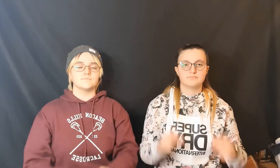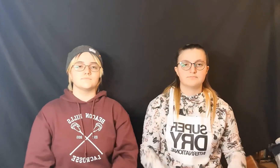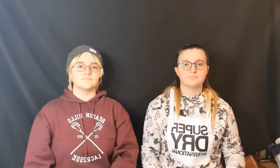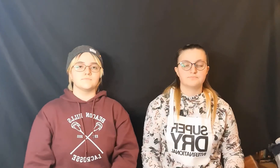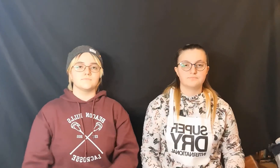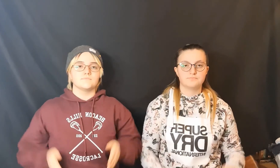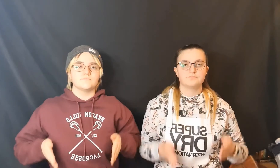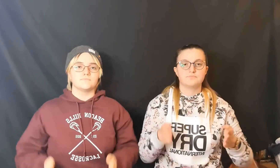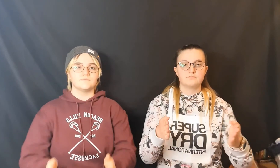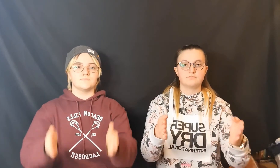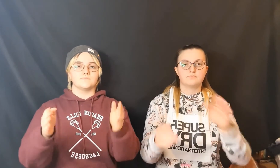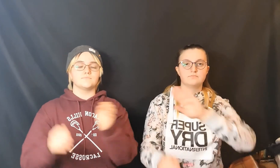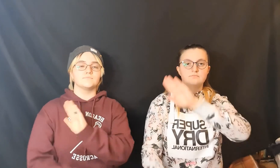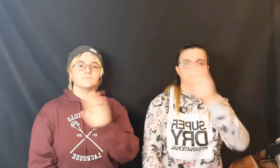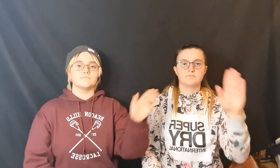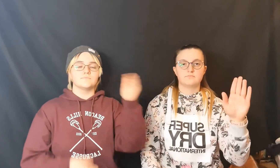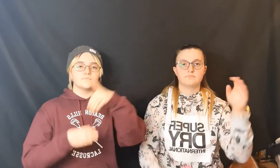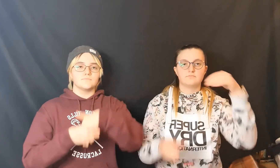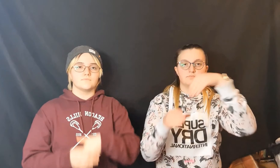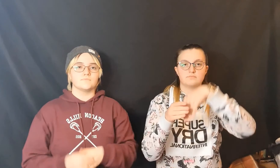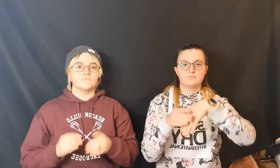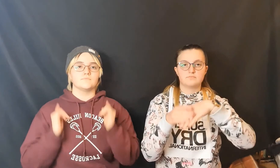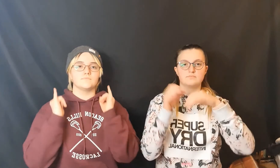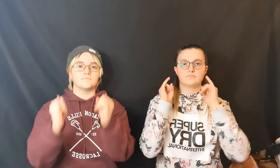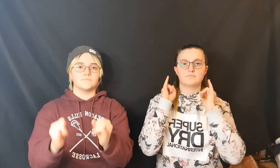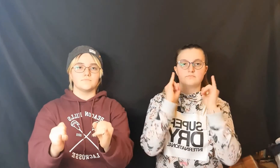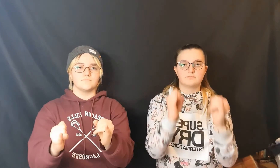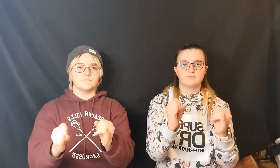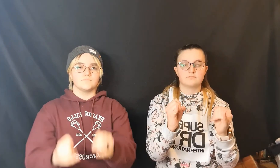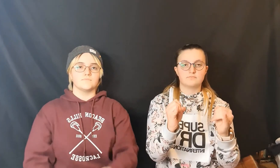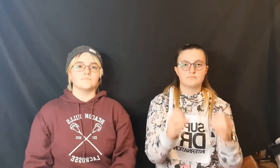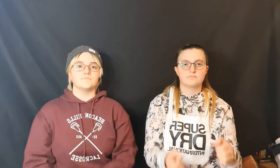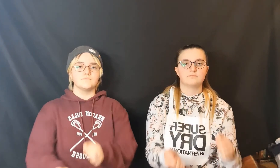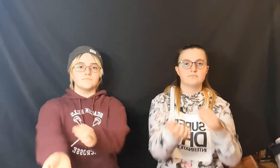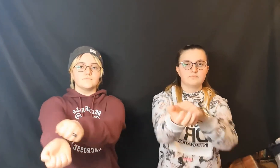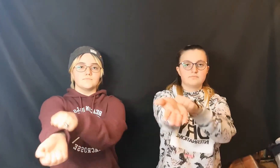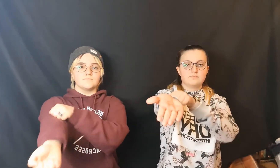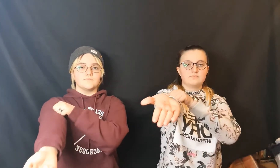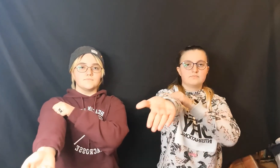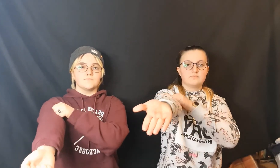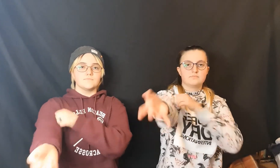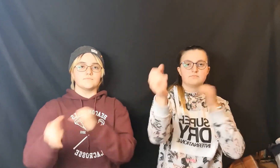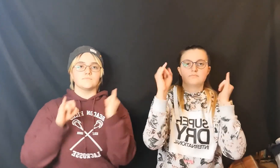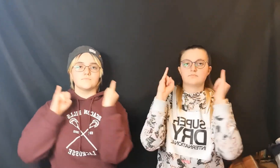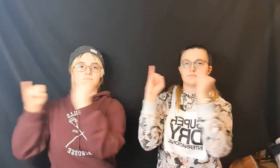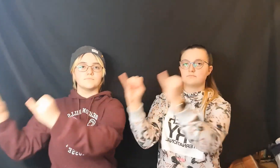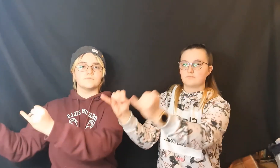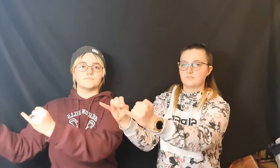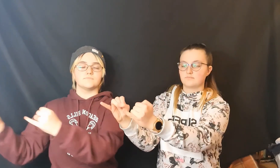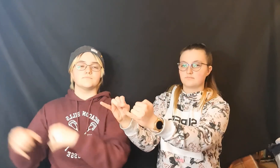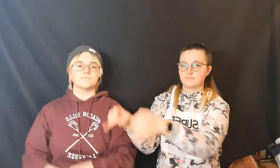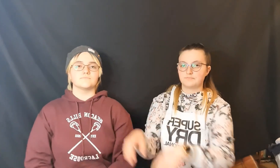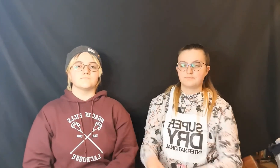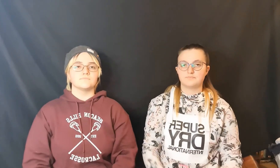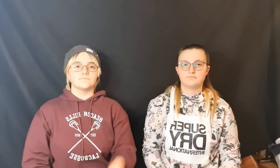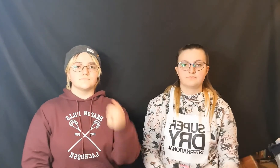us. Lead us not into temptation, but deliver us from evil.